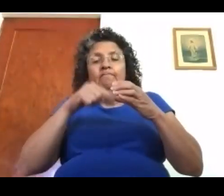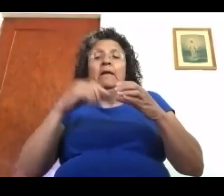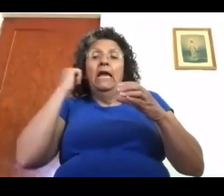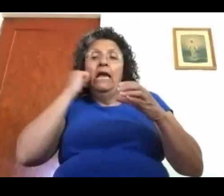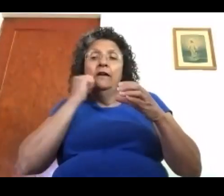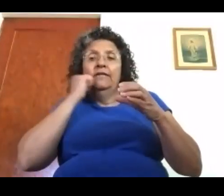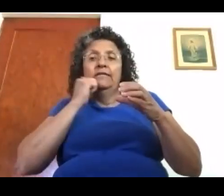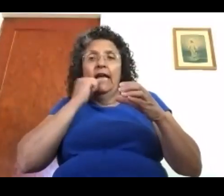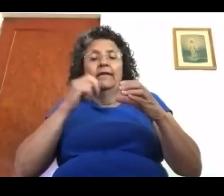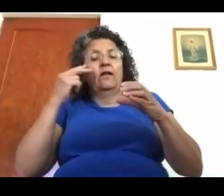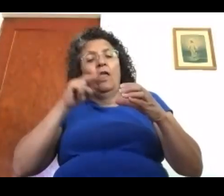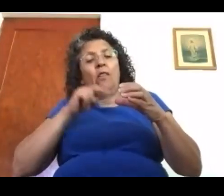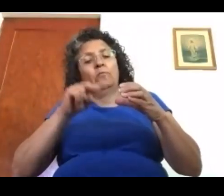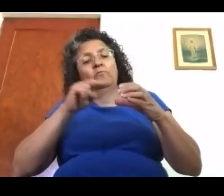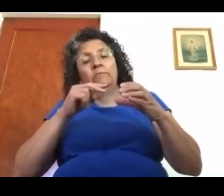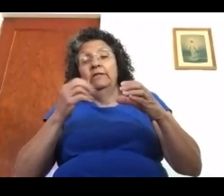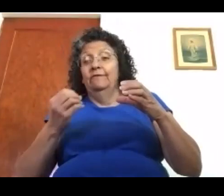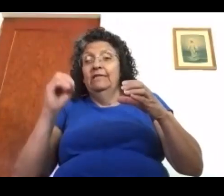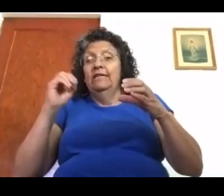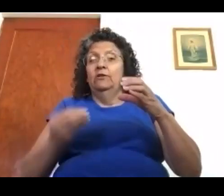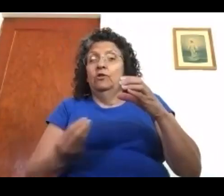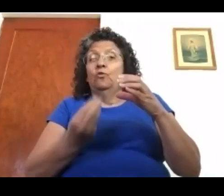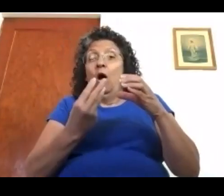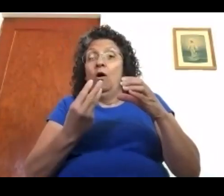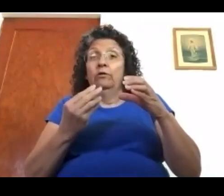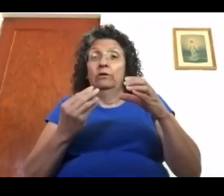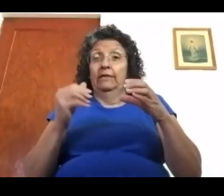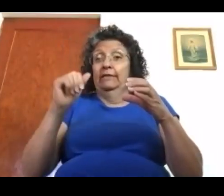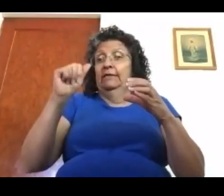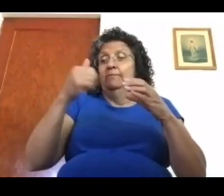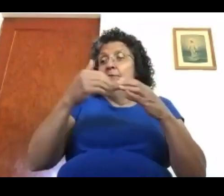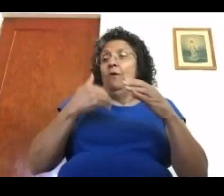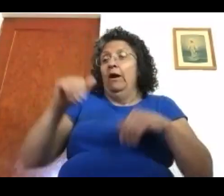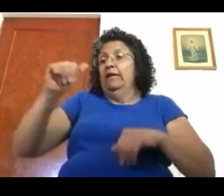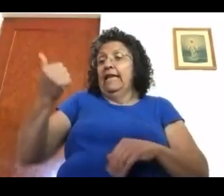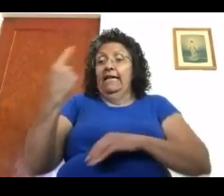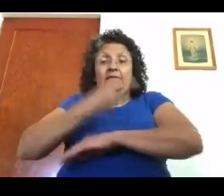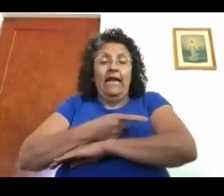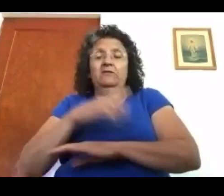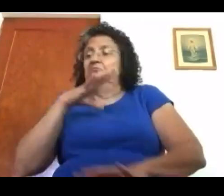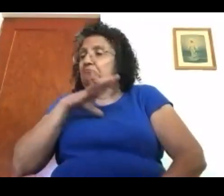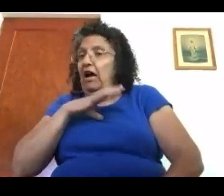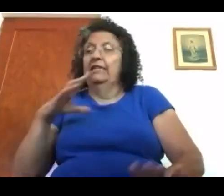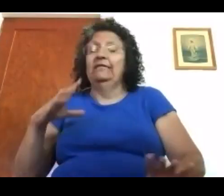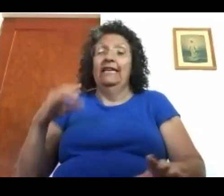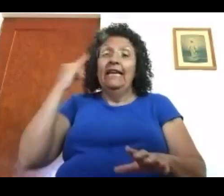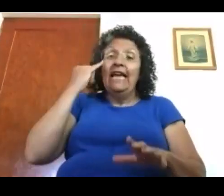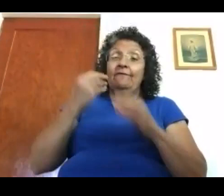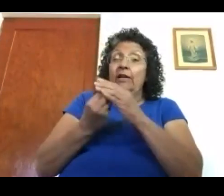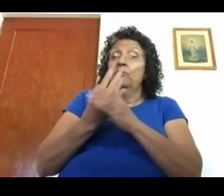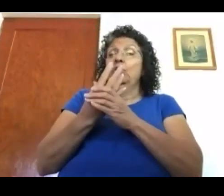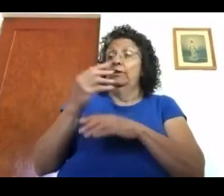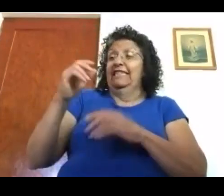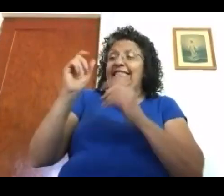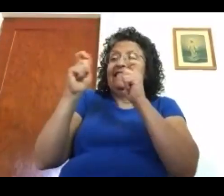days, cool, there they are. If they have sprouted at exactly 10 days, then my prediction is right. If